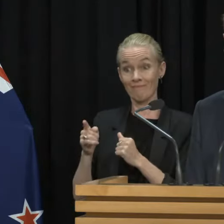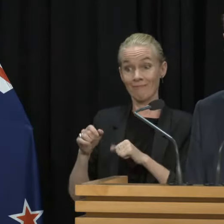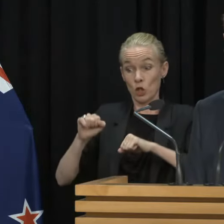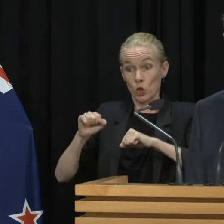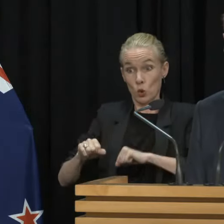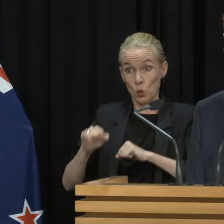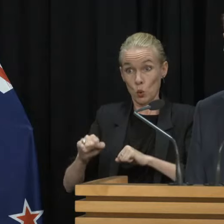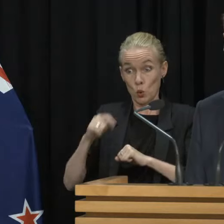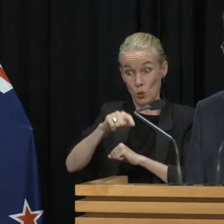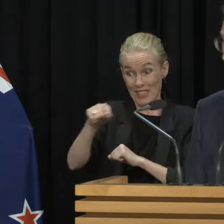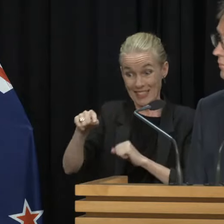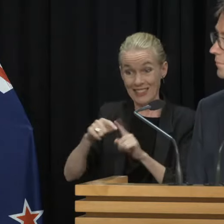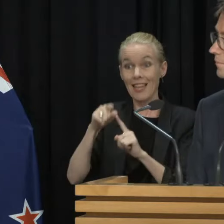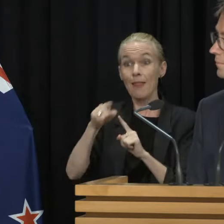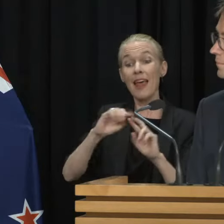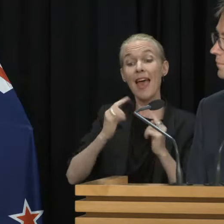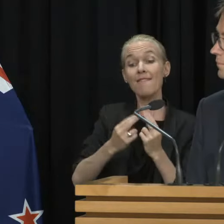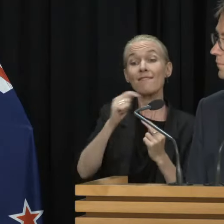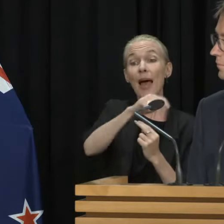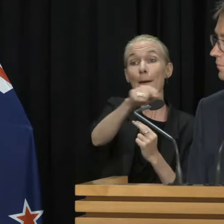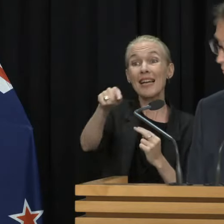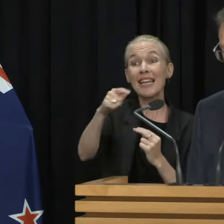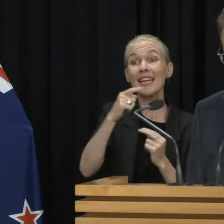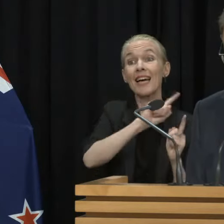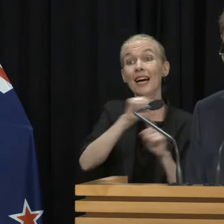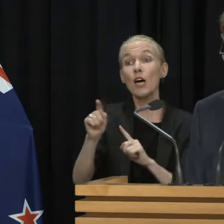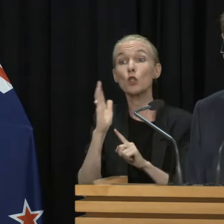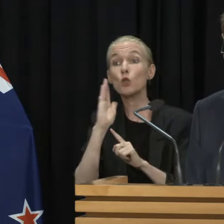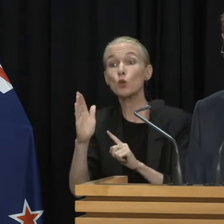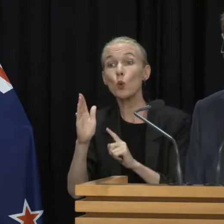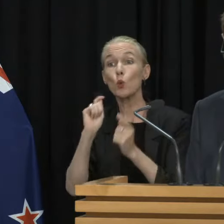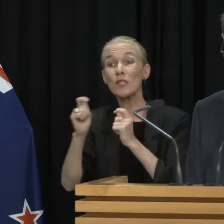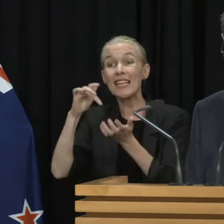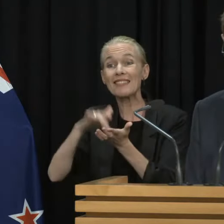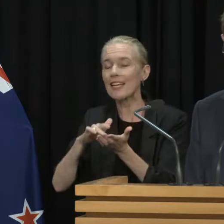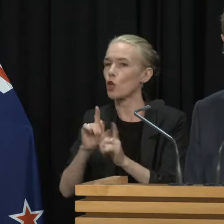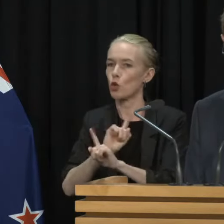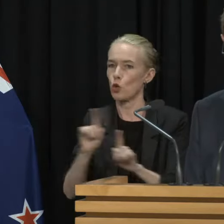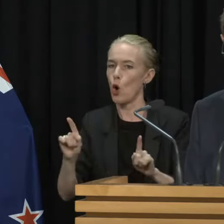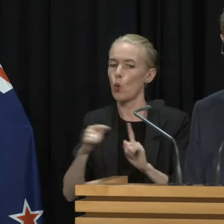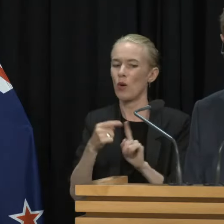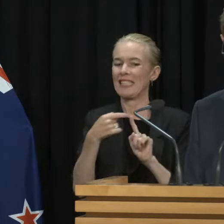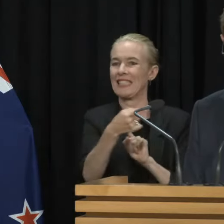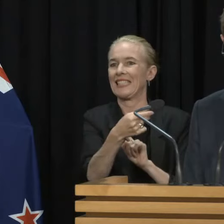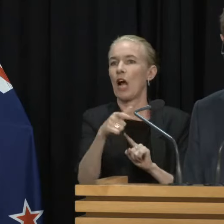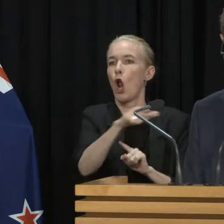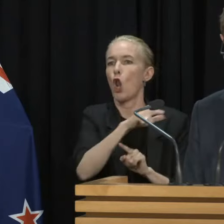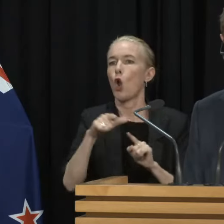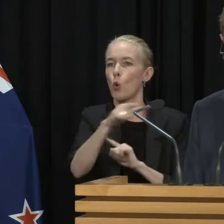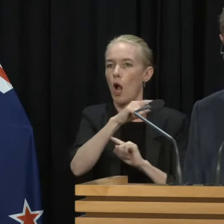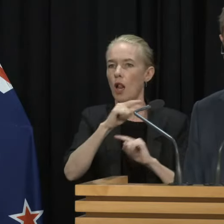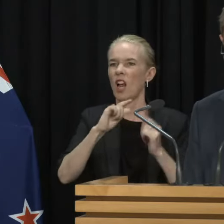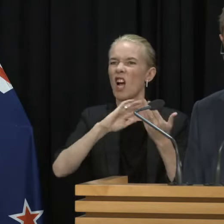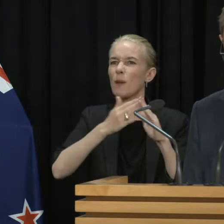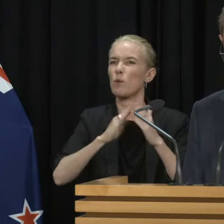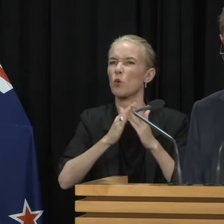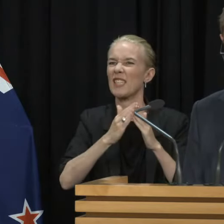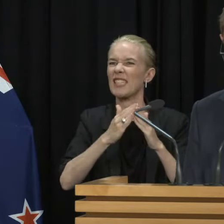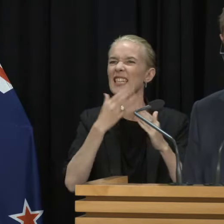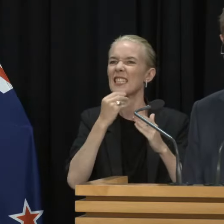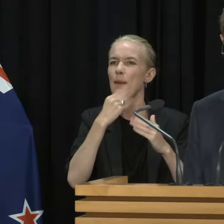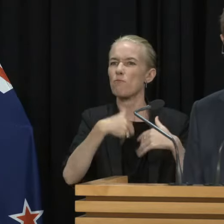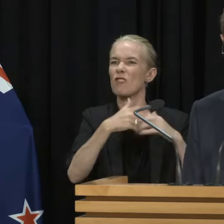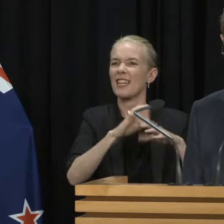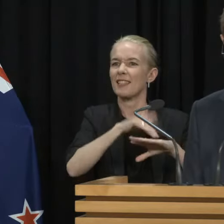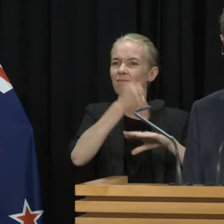who are seeking a test to go to the community testing station rather than to the school. We want to use the testing